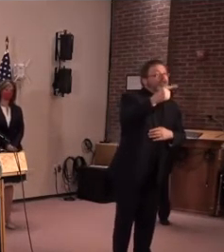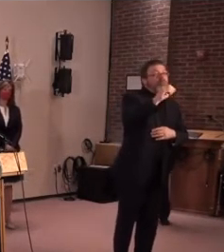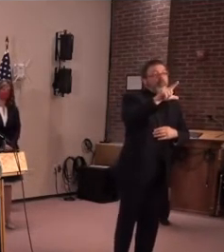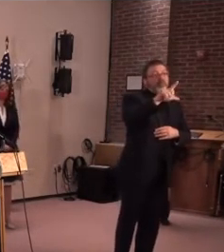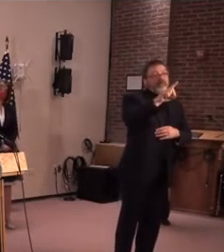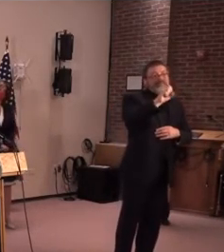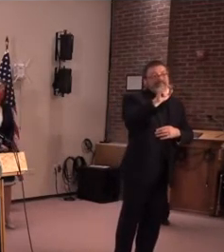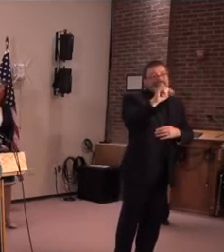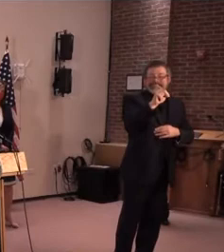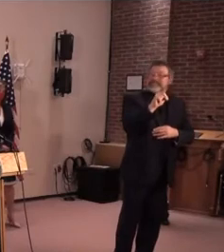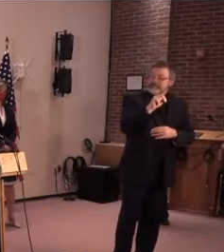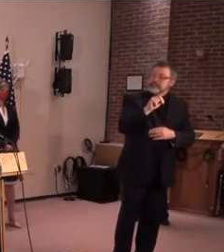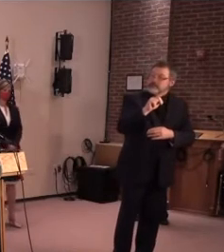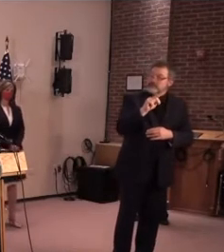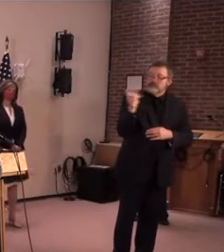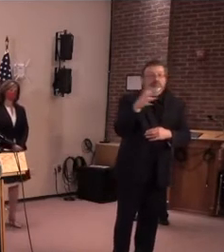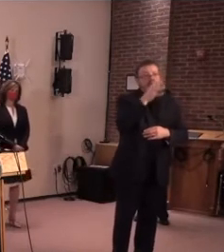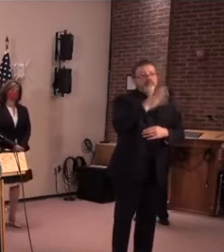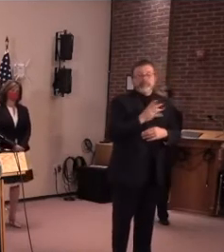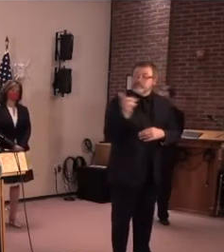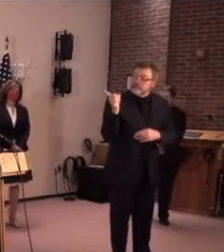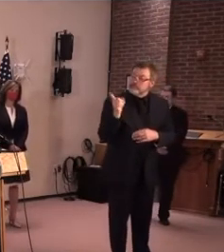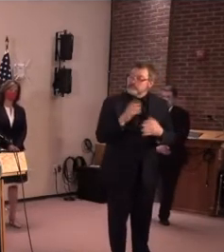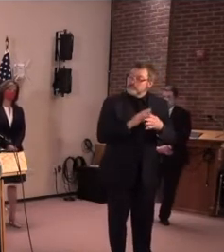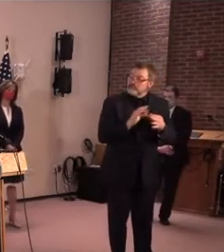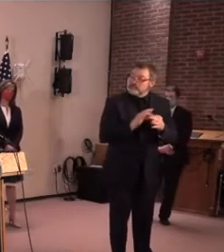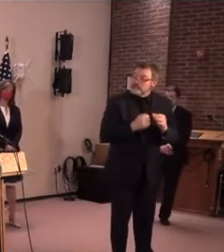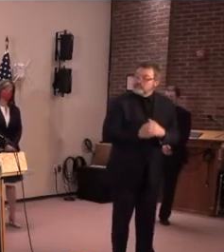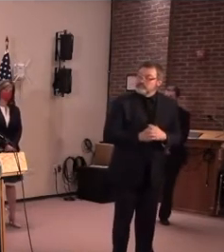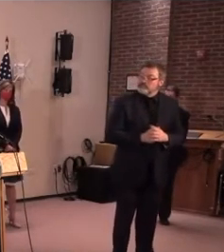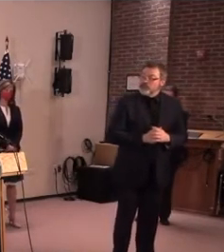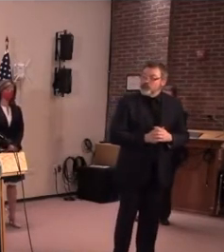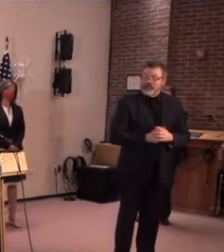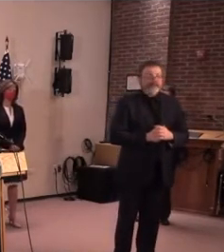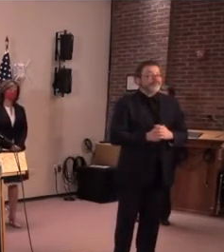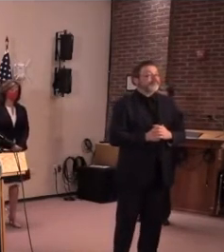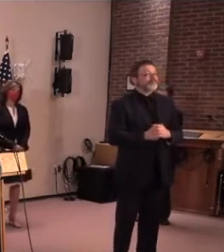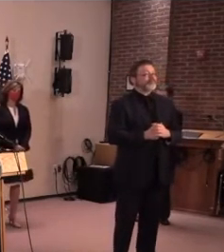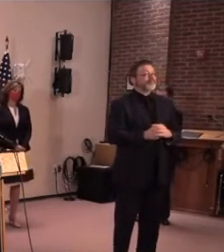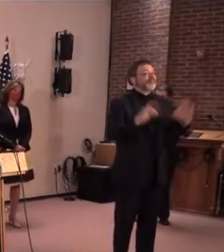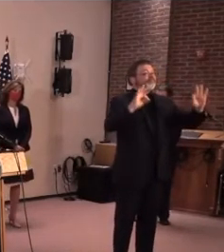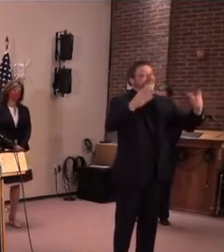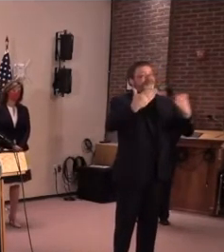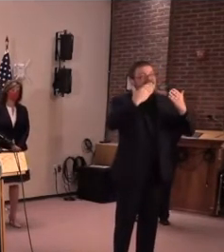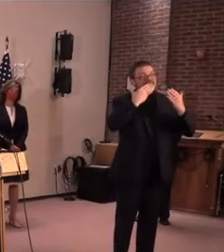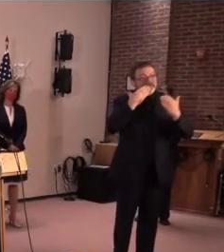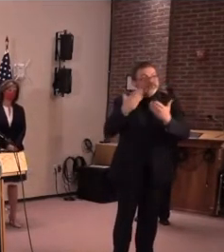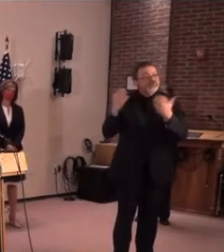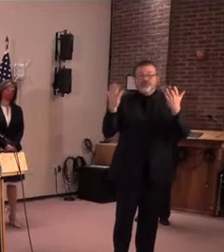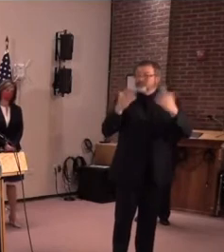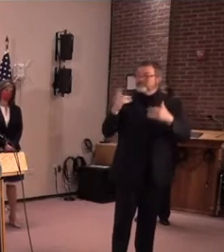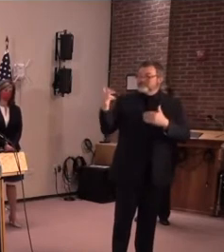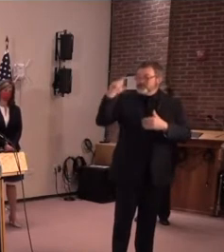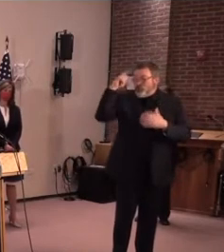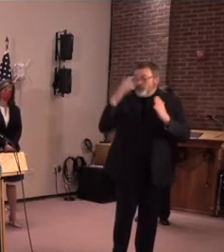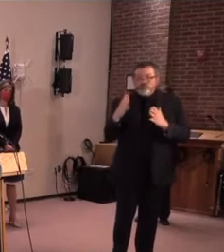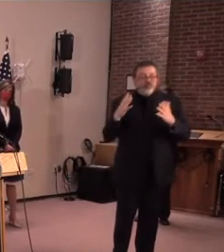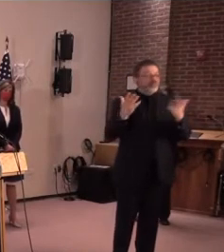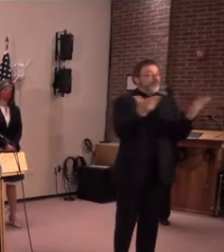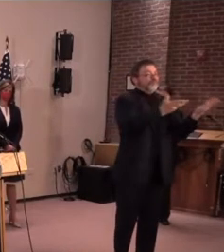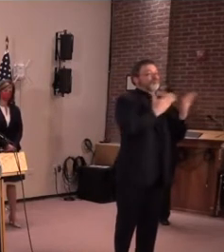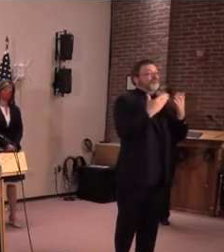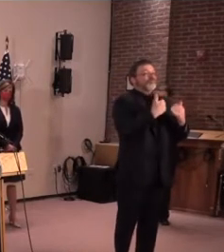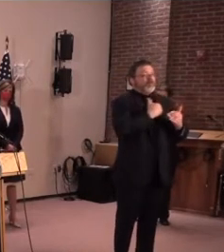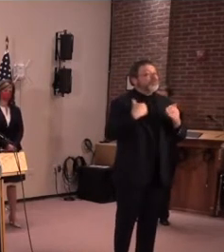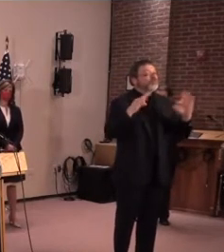Hello. Thank you, Governor. And thank you to fellow secretaries and commissioners for going through the detail and